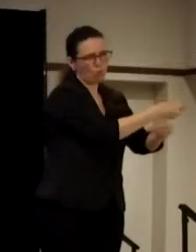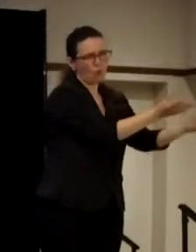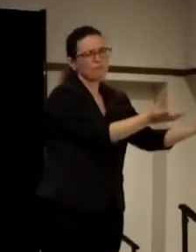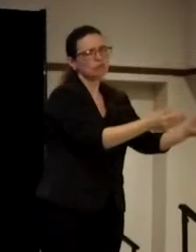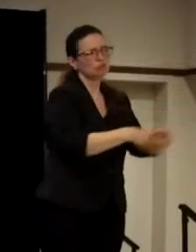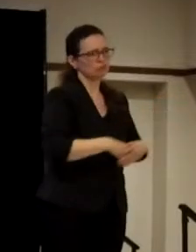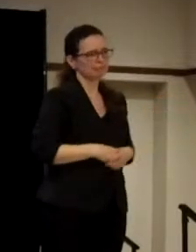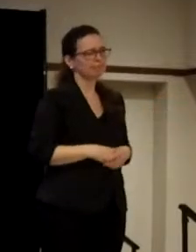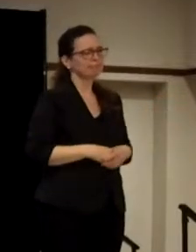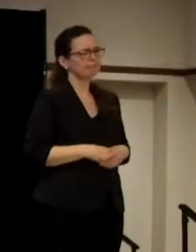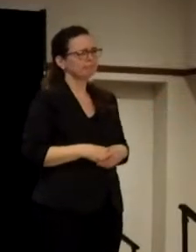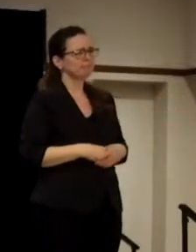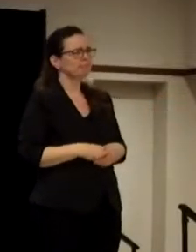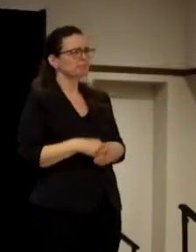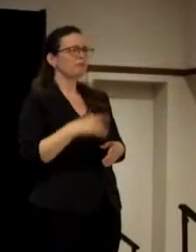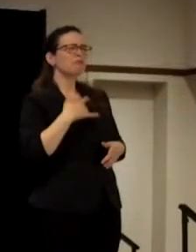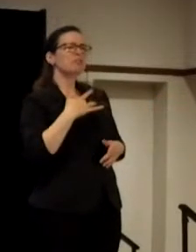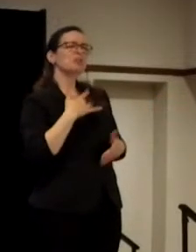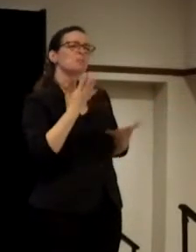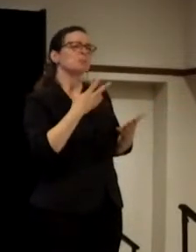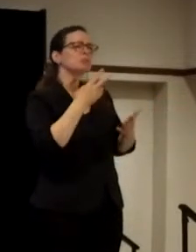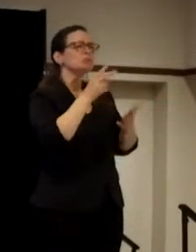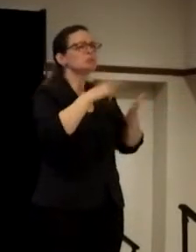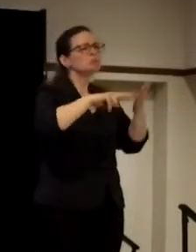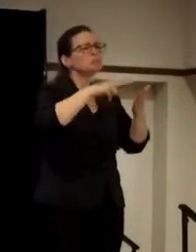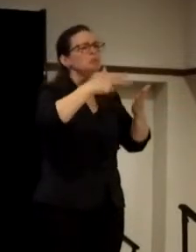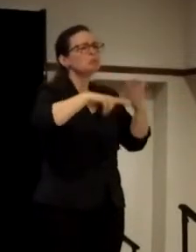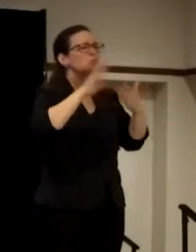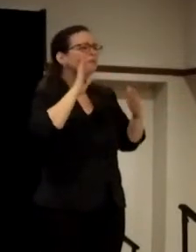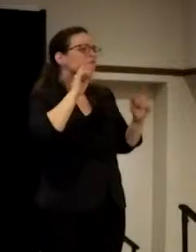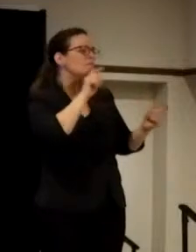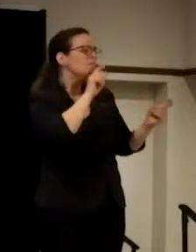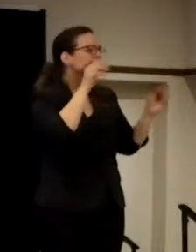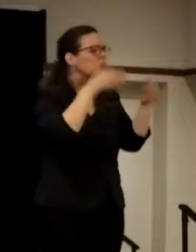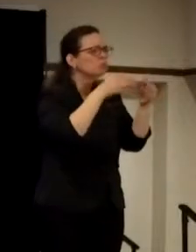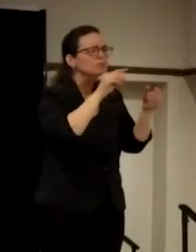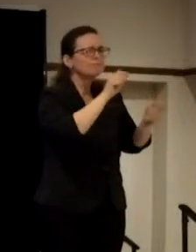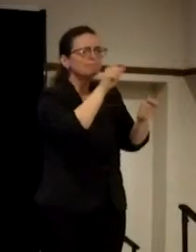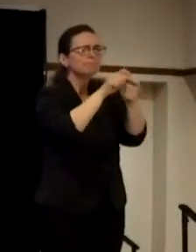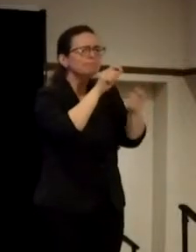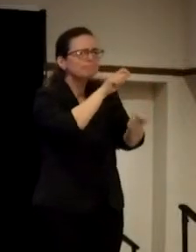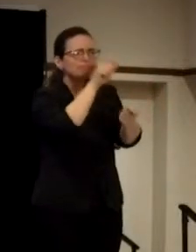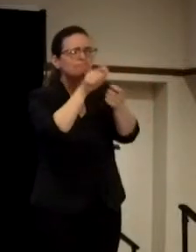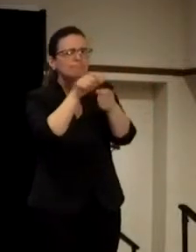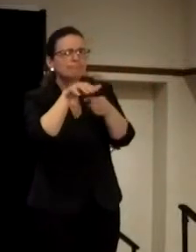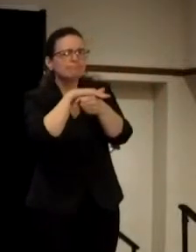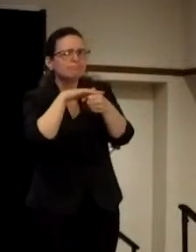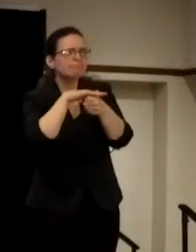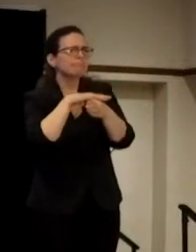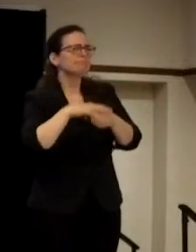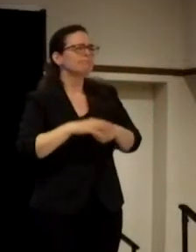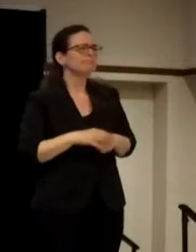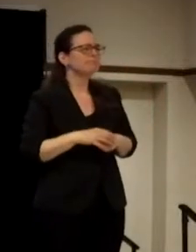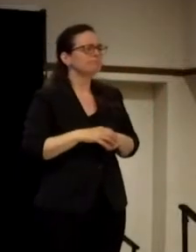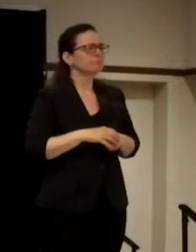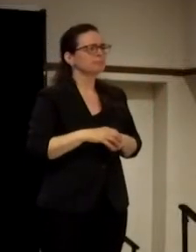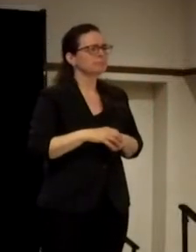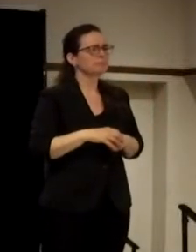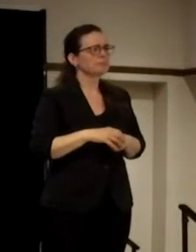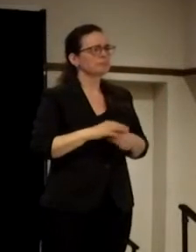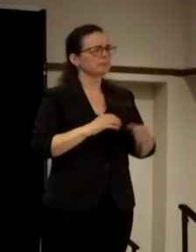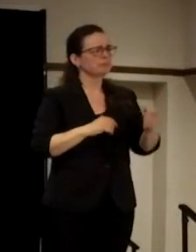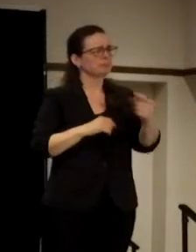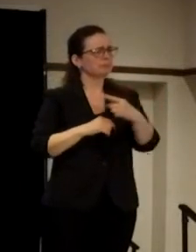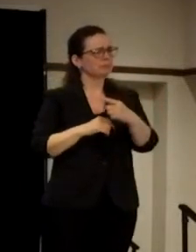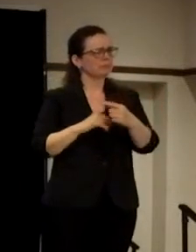think, in 2-3 weeks from now. Do you know how SU picked the 1,500 students for a clinic this week? I think